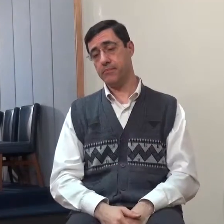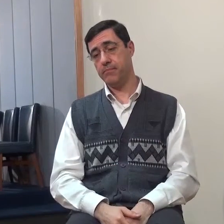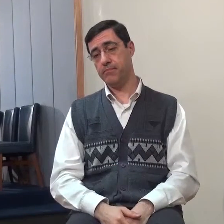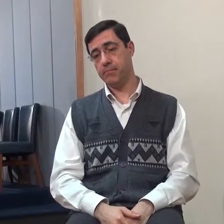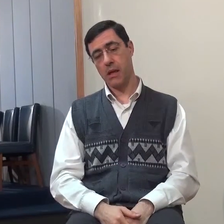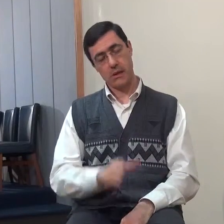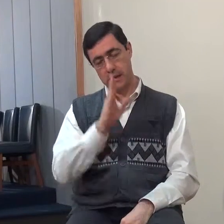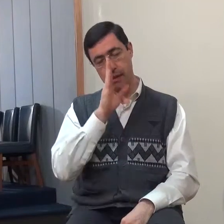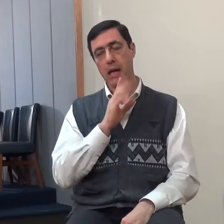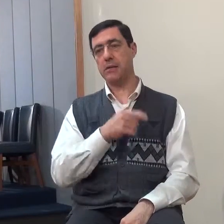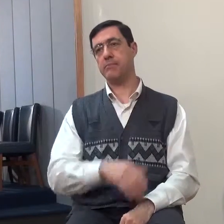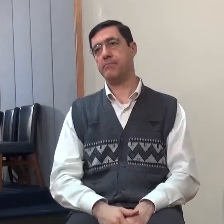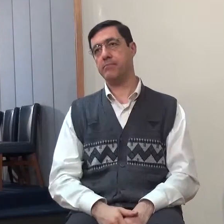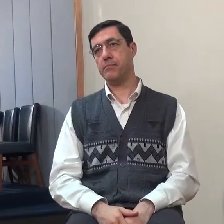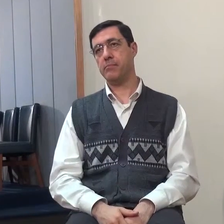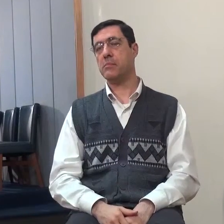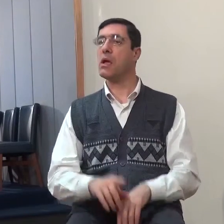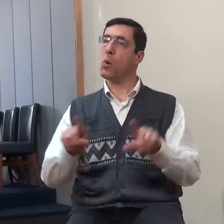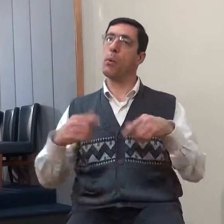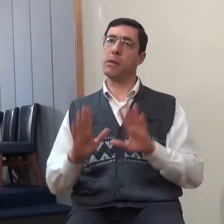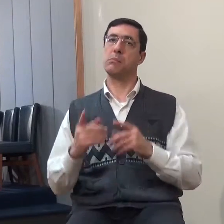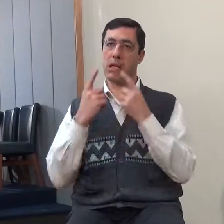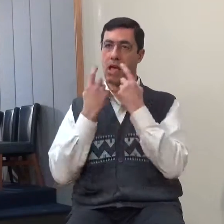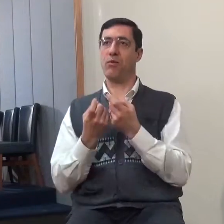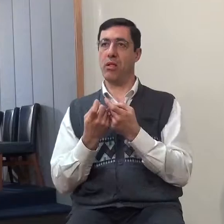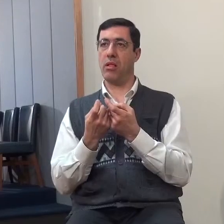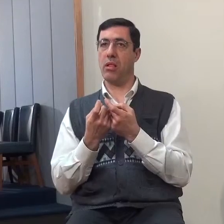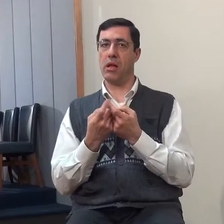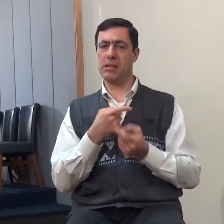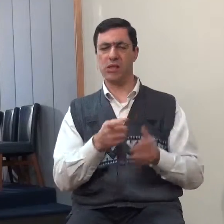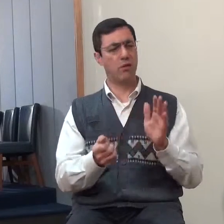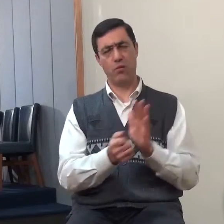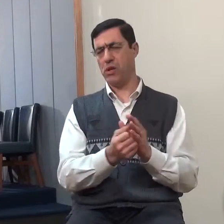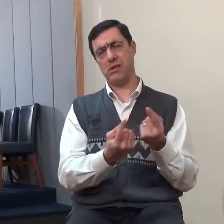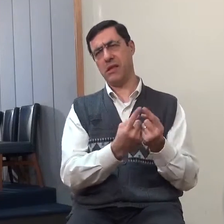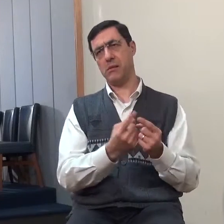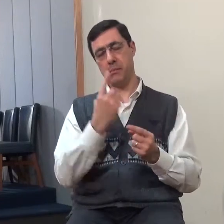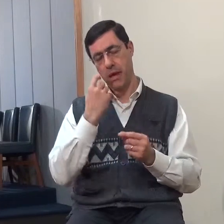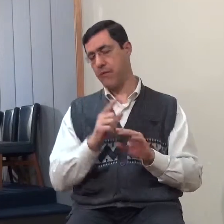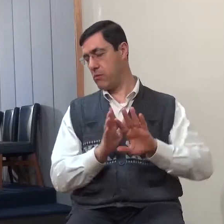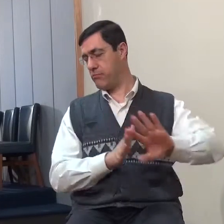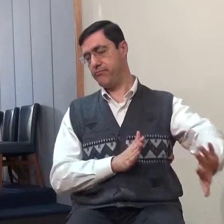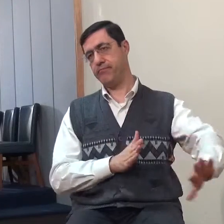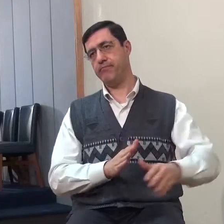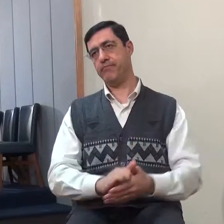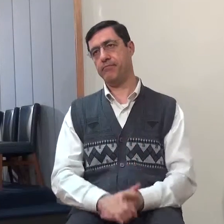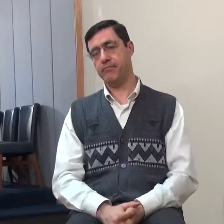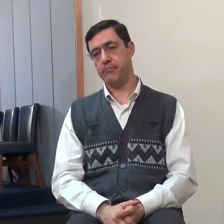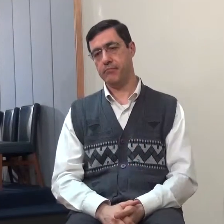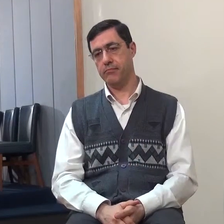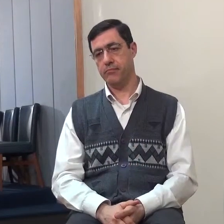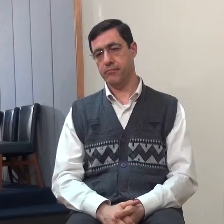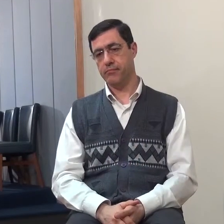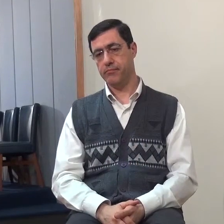very careful of foolish things like that. Verse 24, I say unto you, the verse I read,